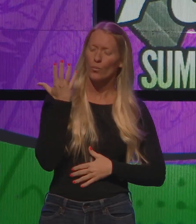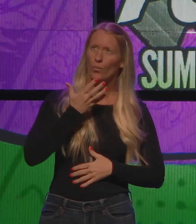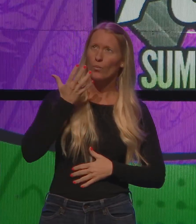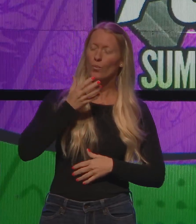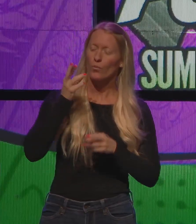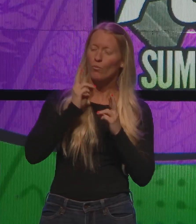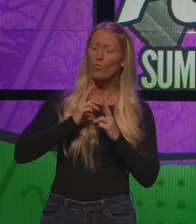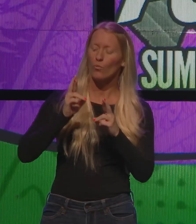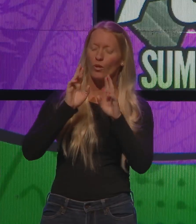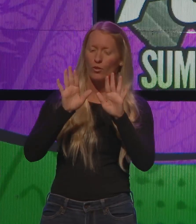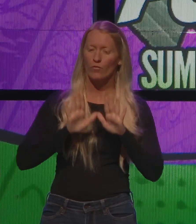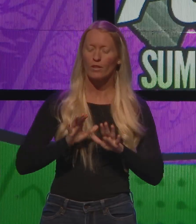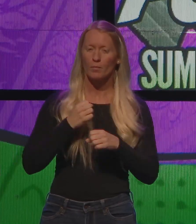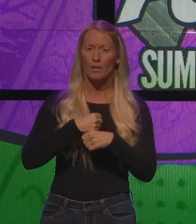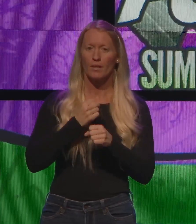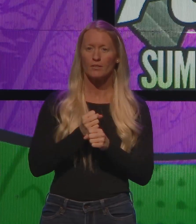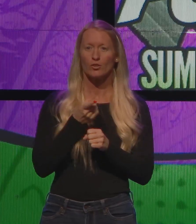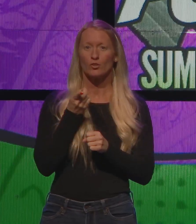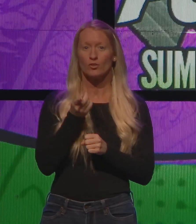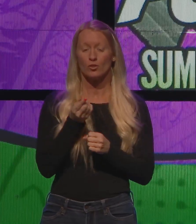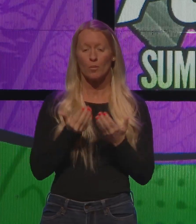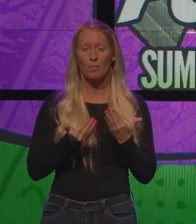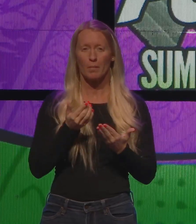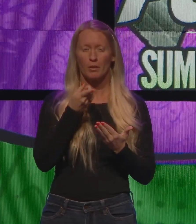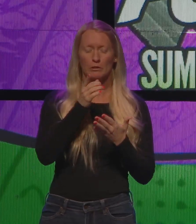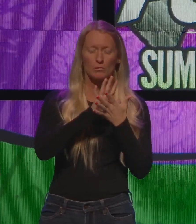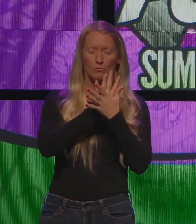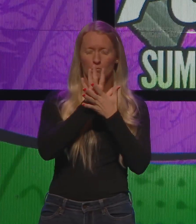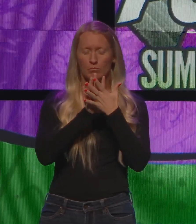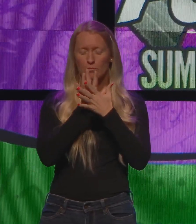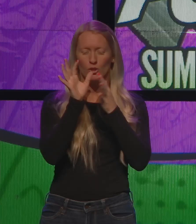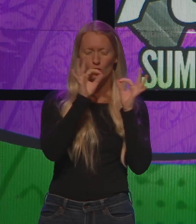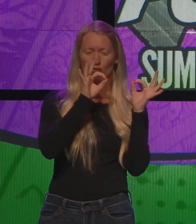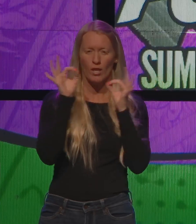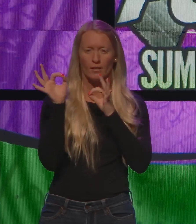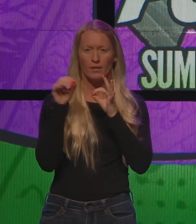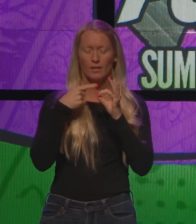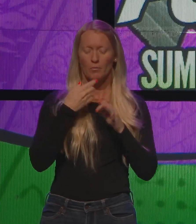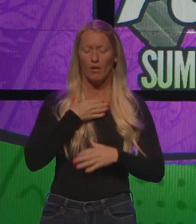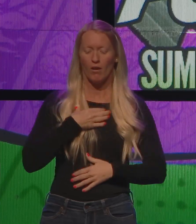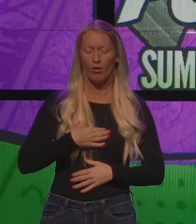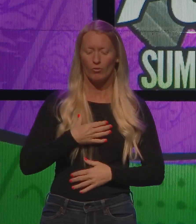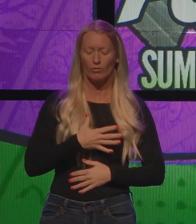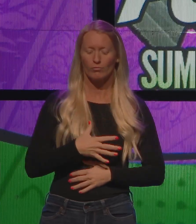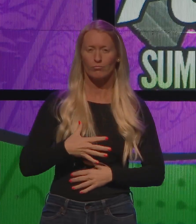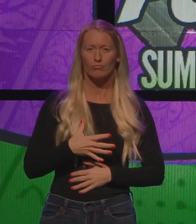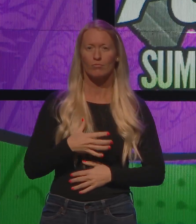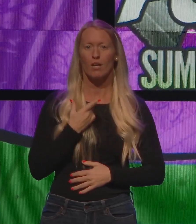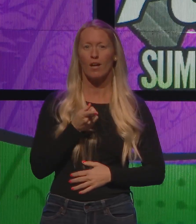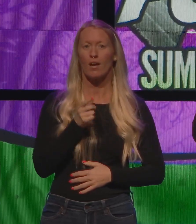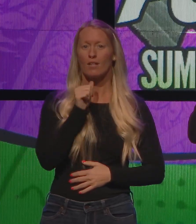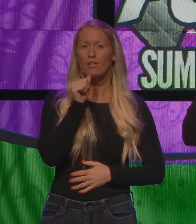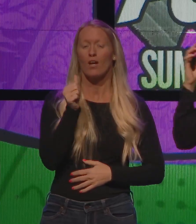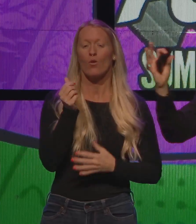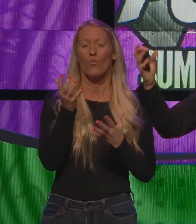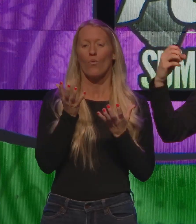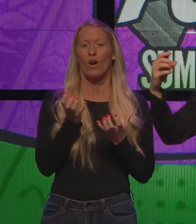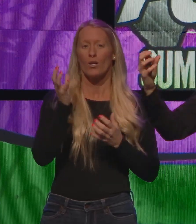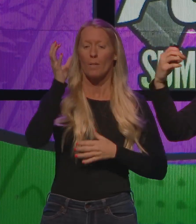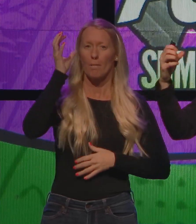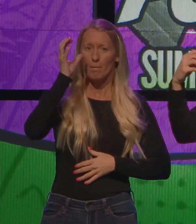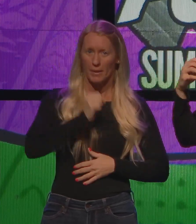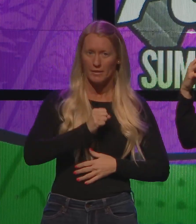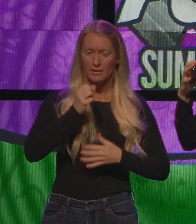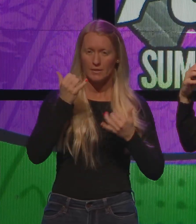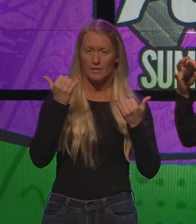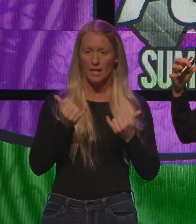that's okay. Maybe you were distracted by your growling stomach. But I don't want you to miss this, all right? Just